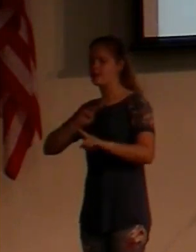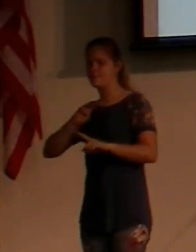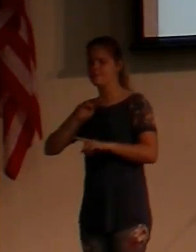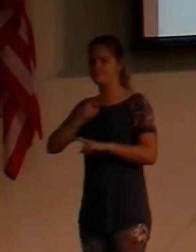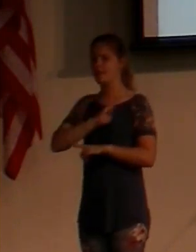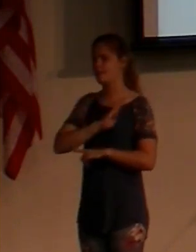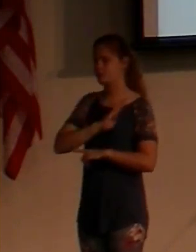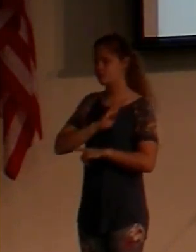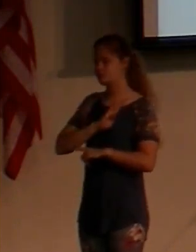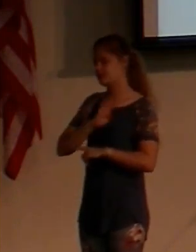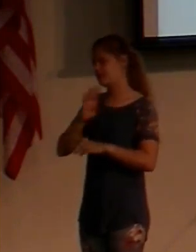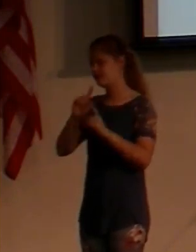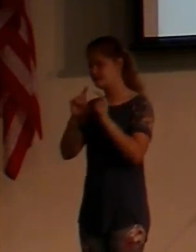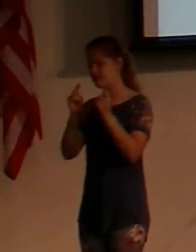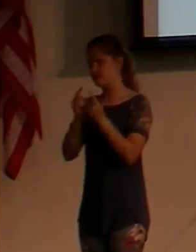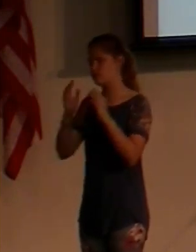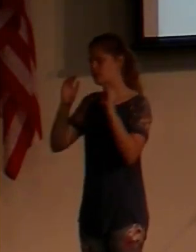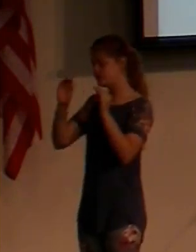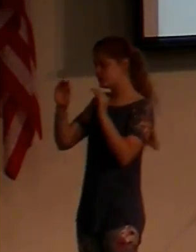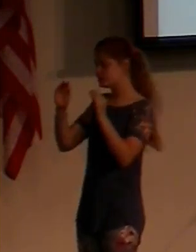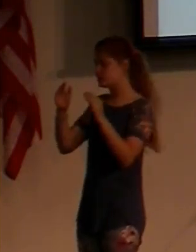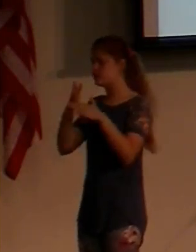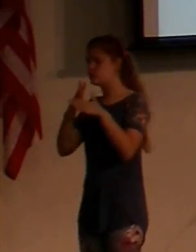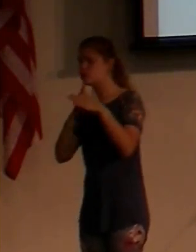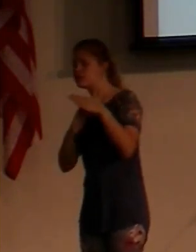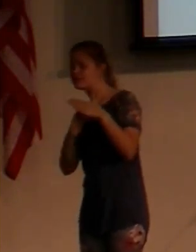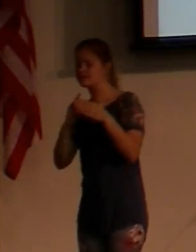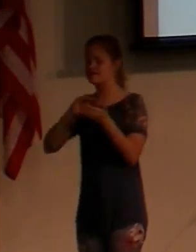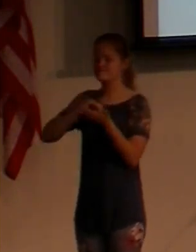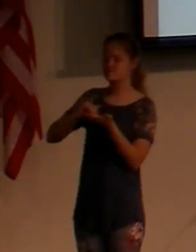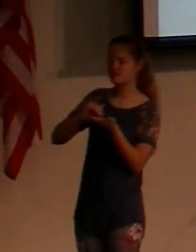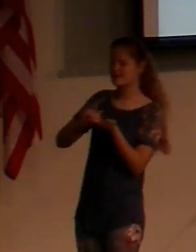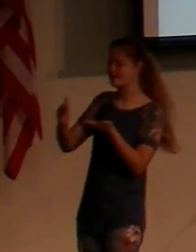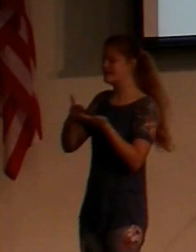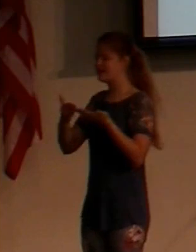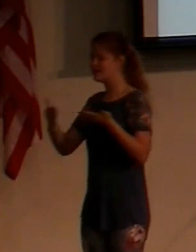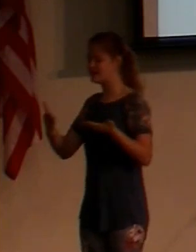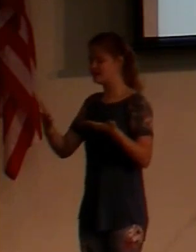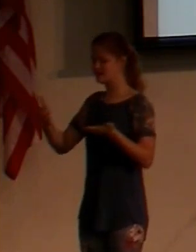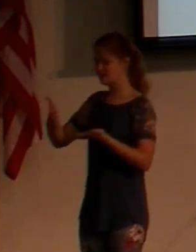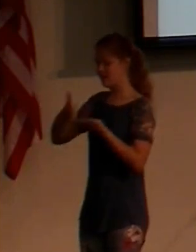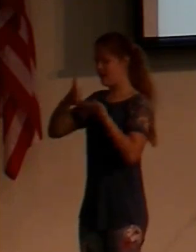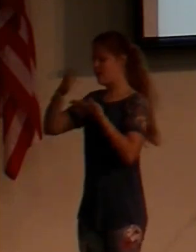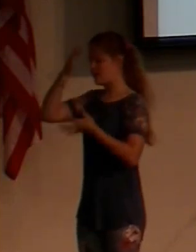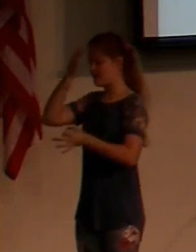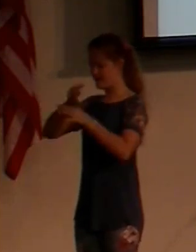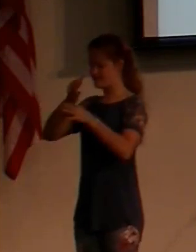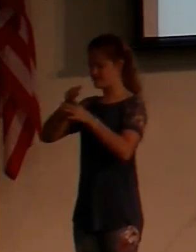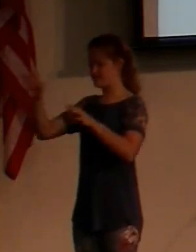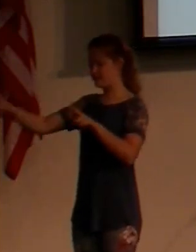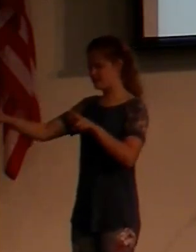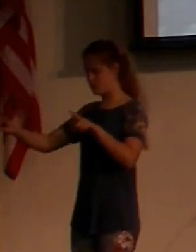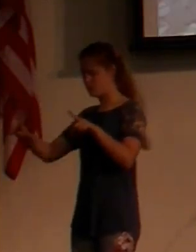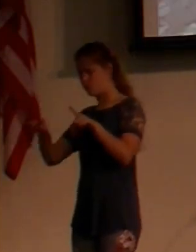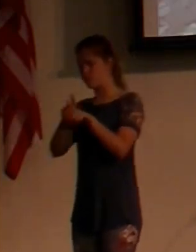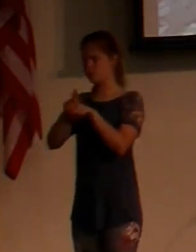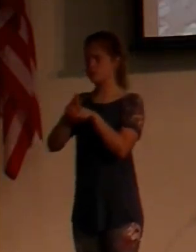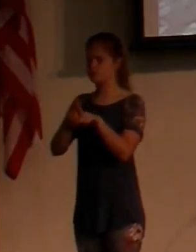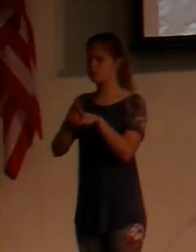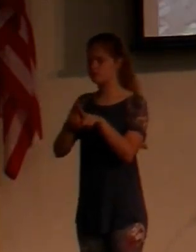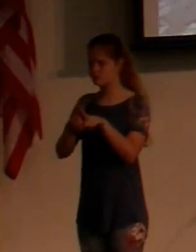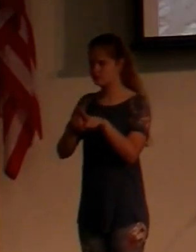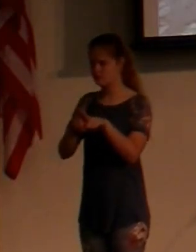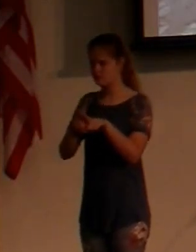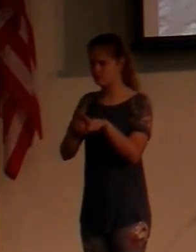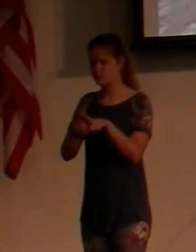teach on things like humility, forgiveness, things to help them bring their faith back on track.